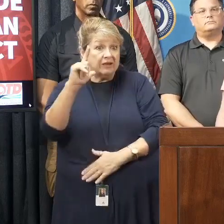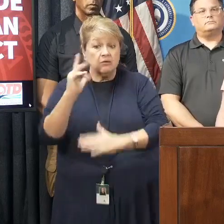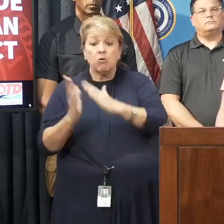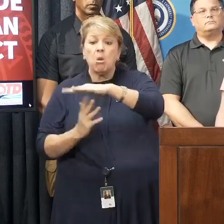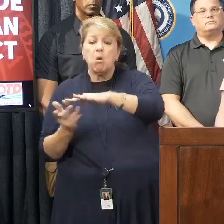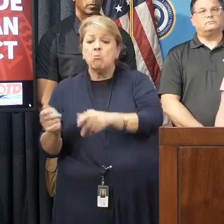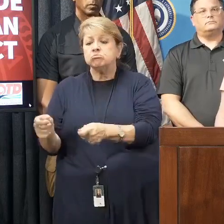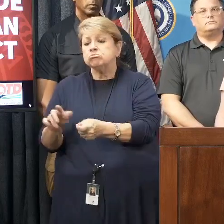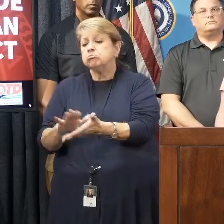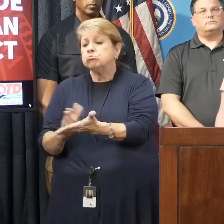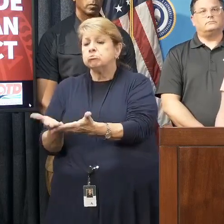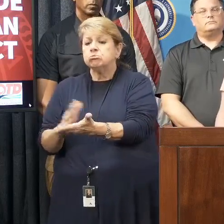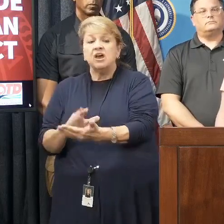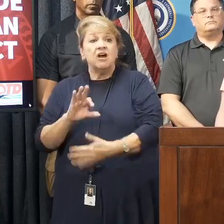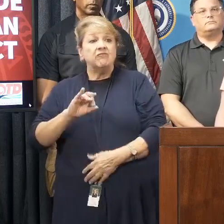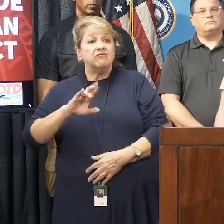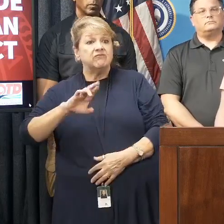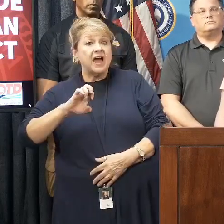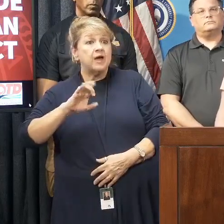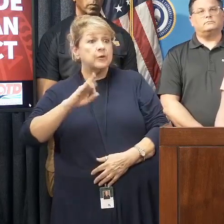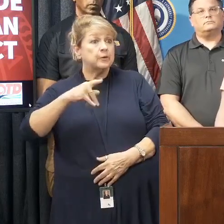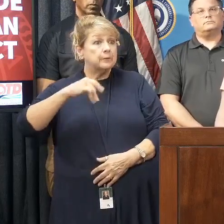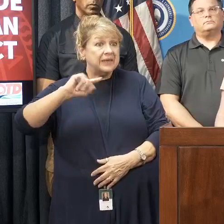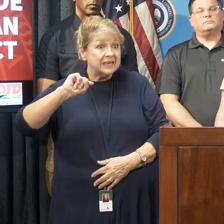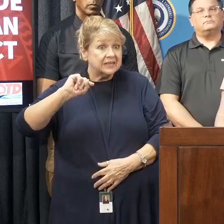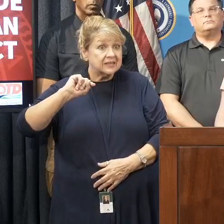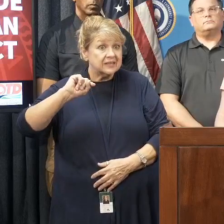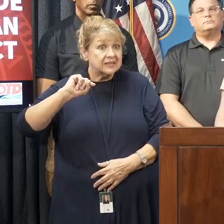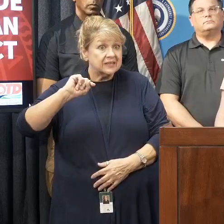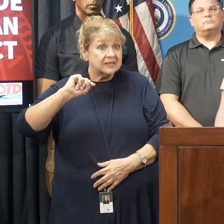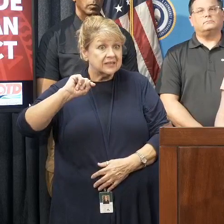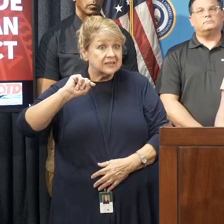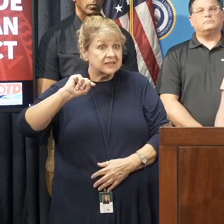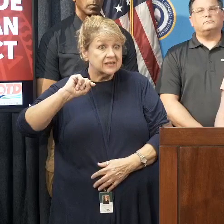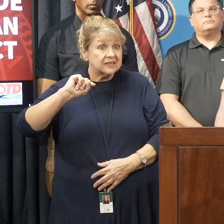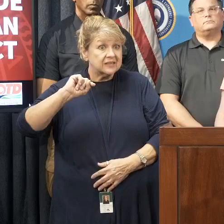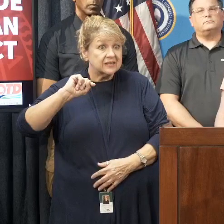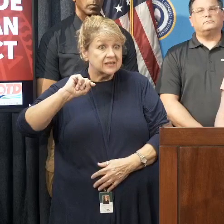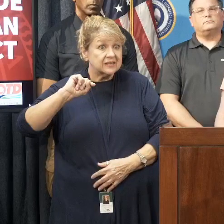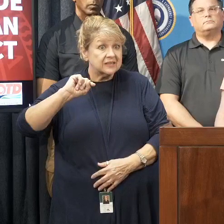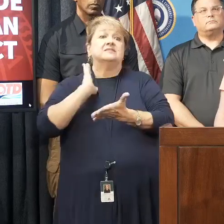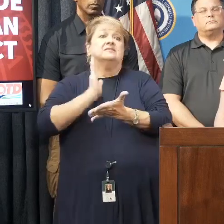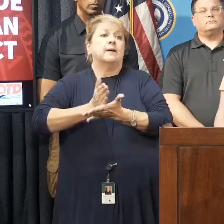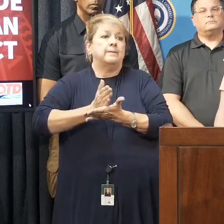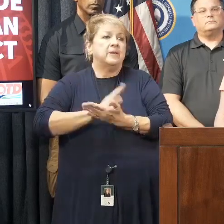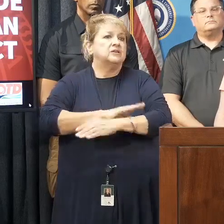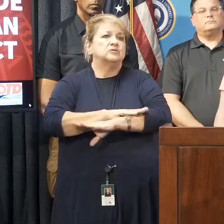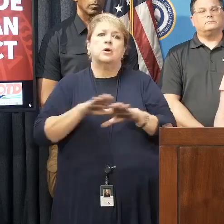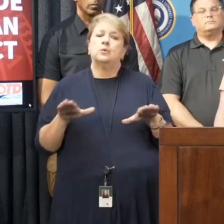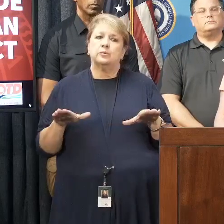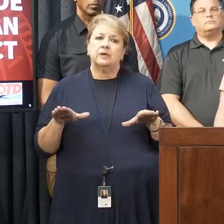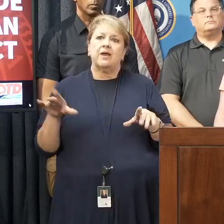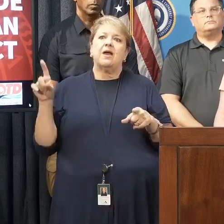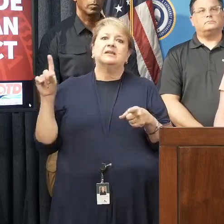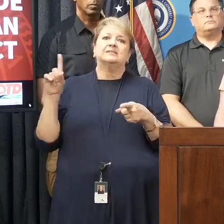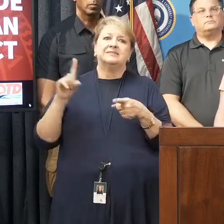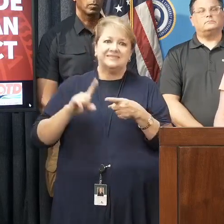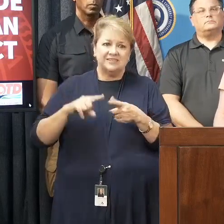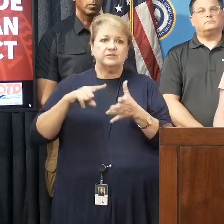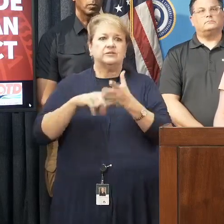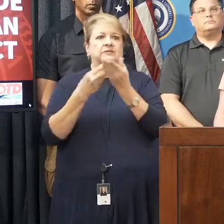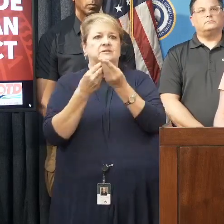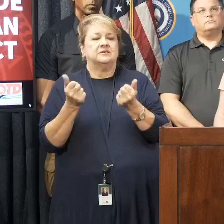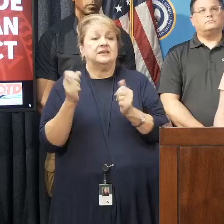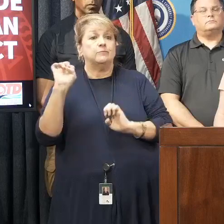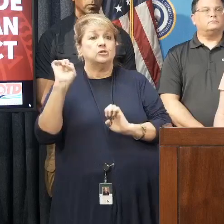Anything with a fire pit could be a hazard. And we ask that you refrain from doing so until we're past this stage of this particular emergency.